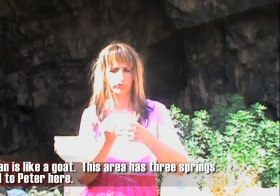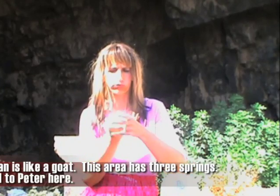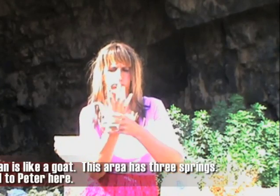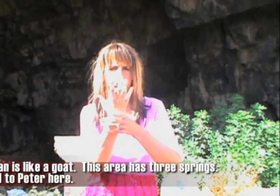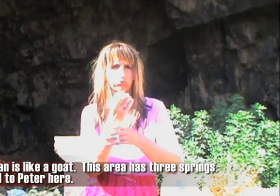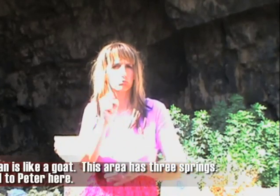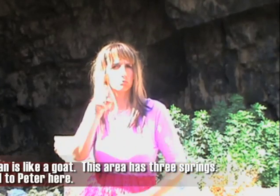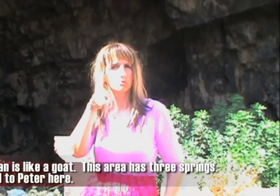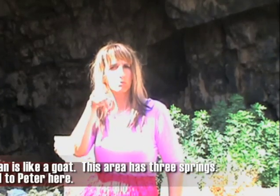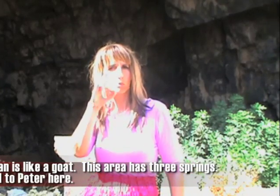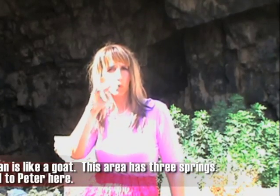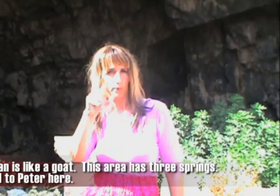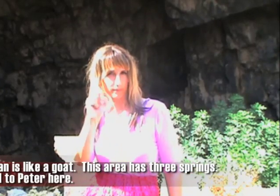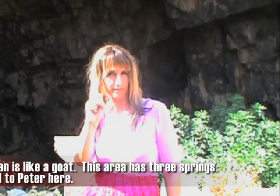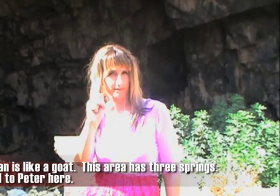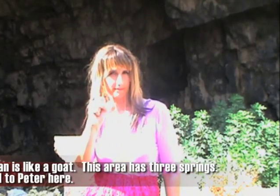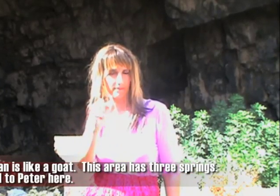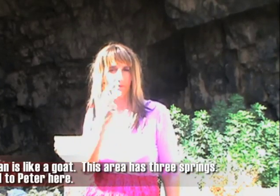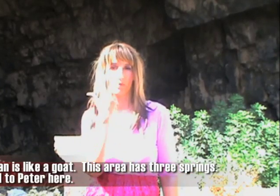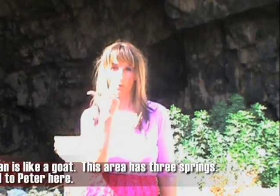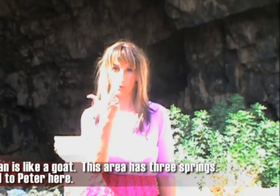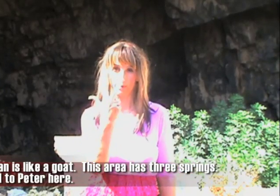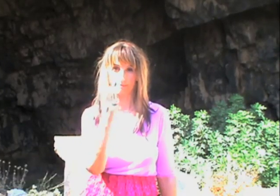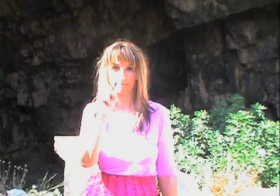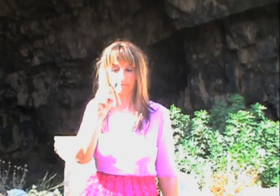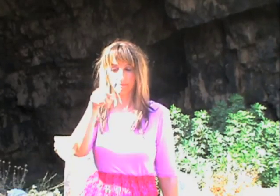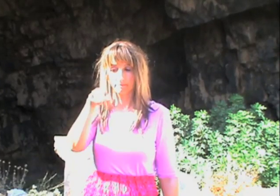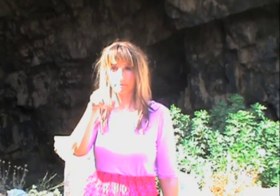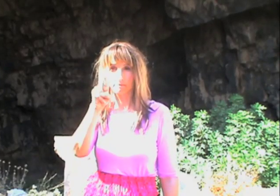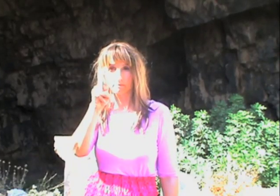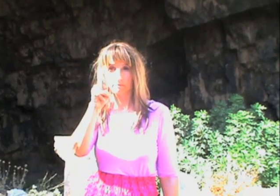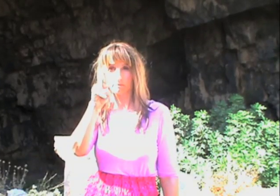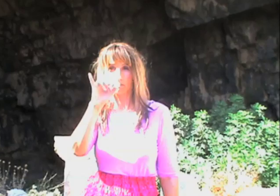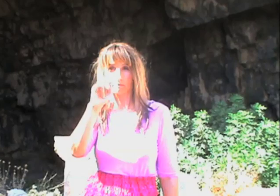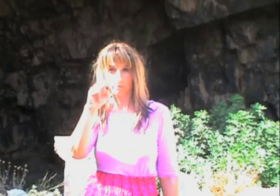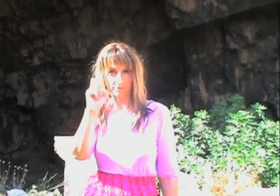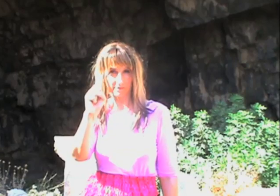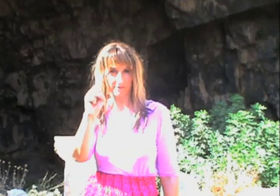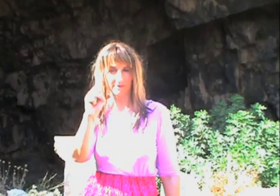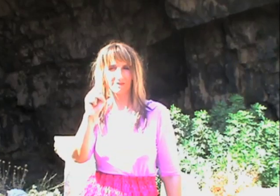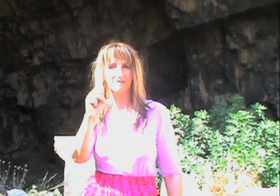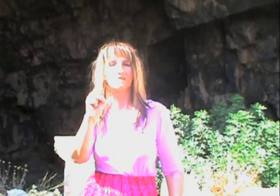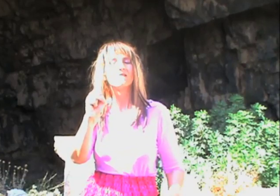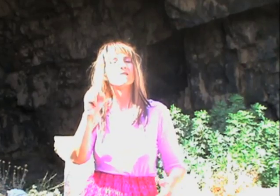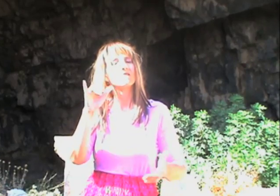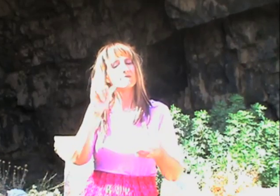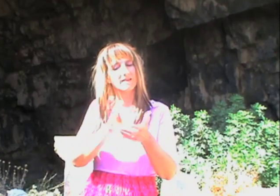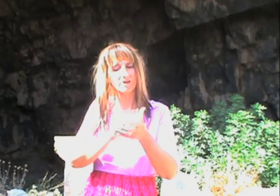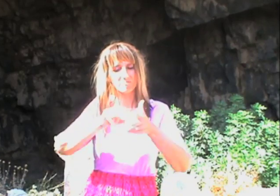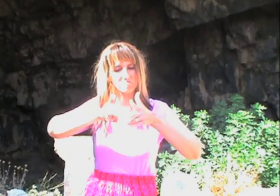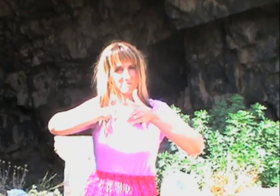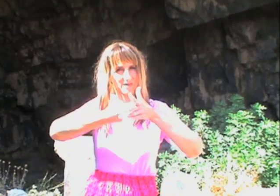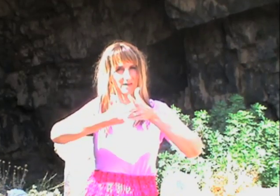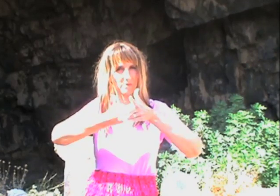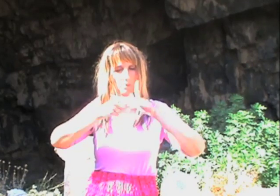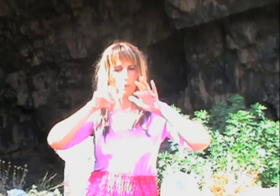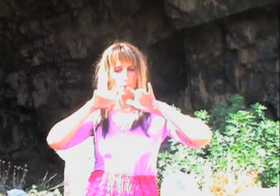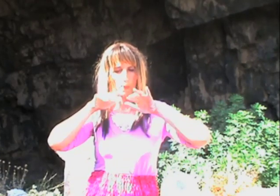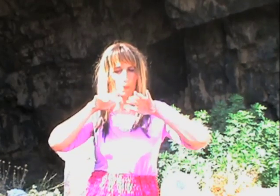And this is the beginning area of 3 springs. 3 different springs start from